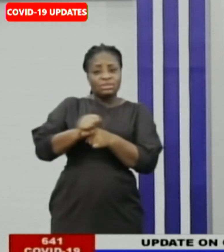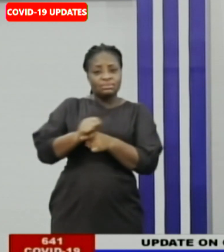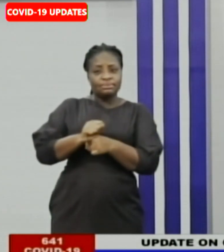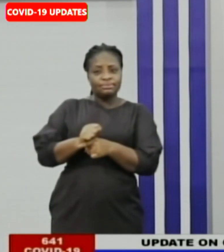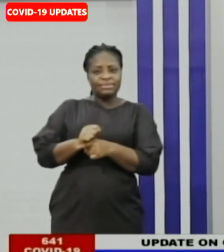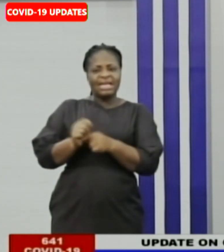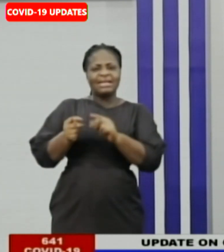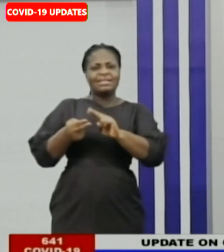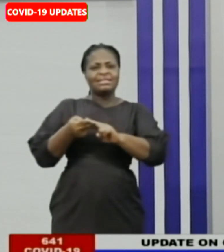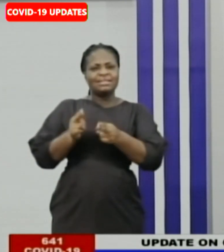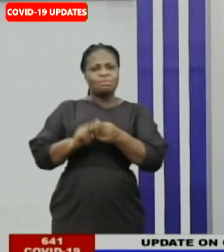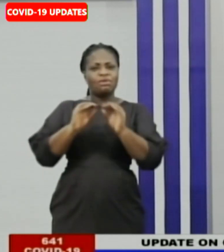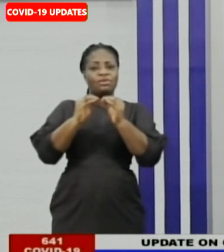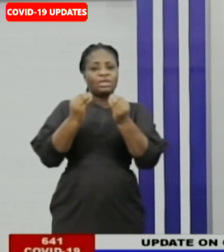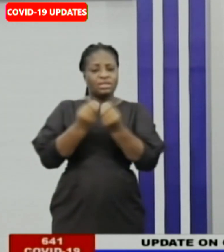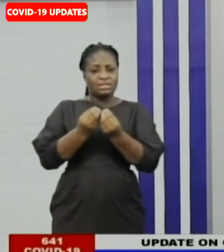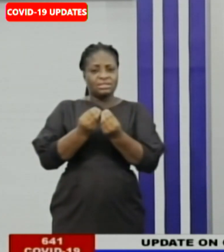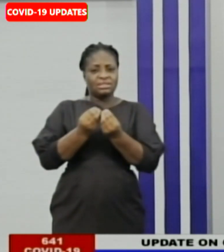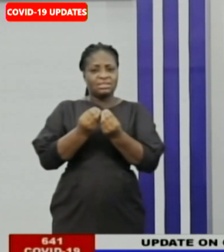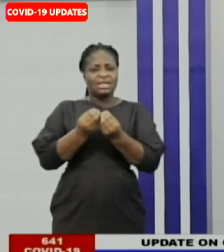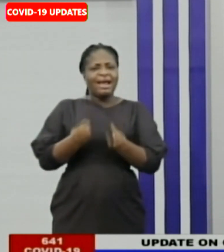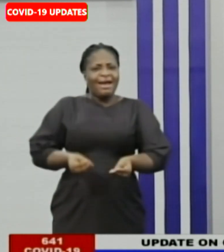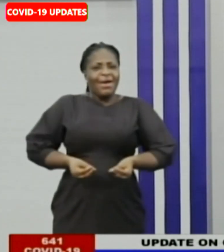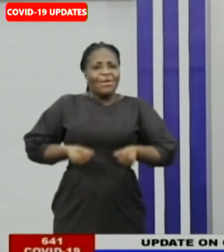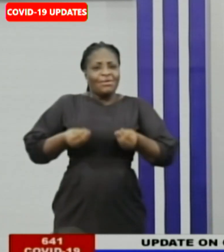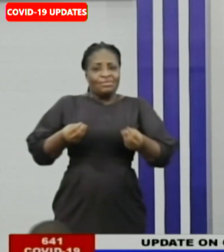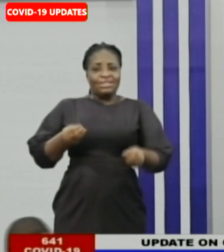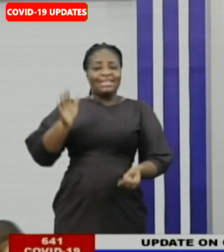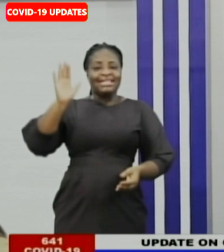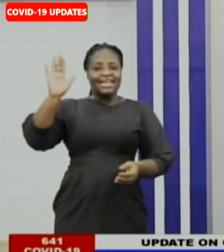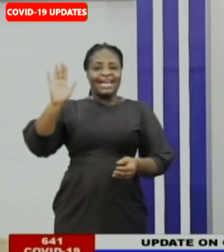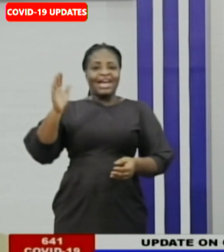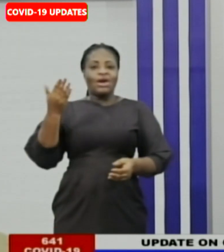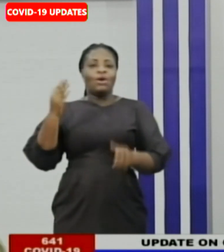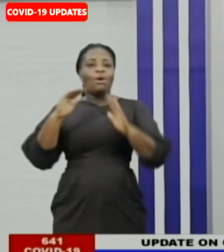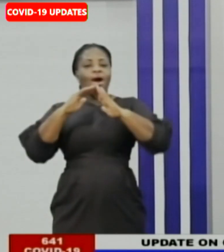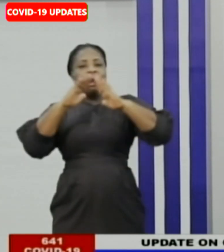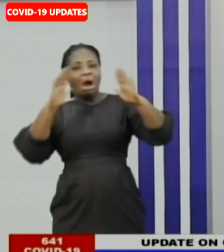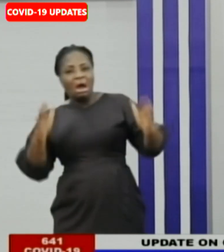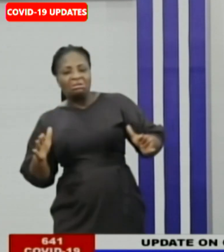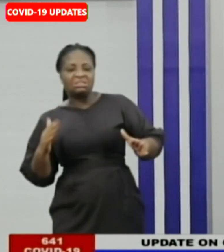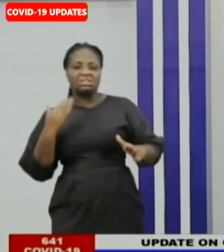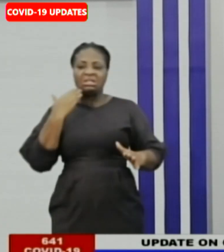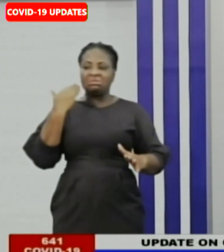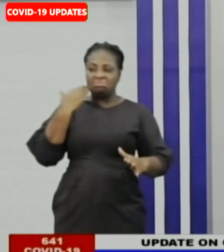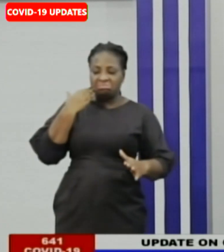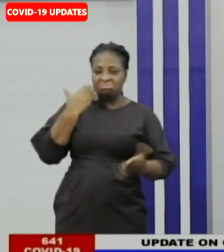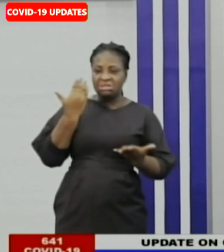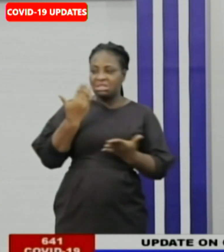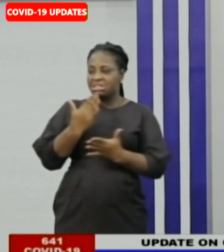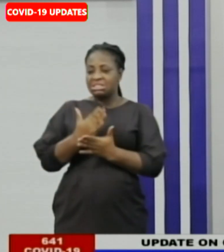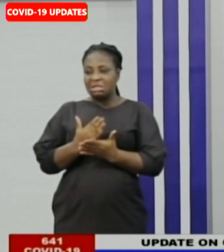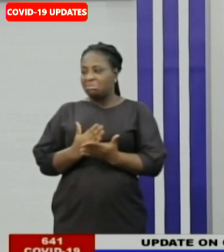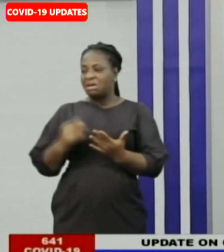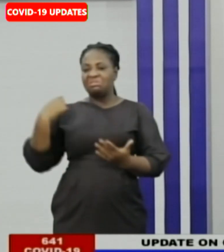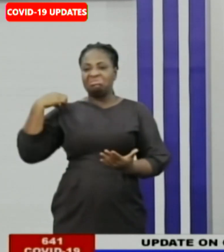a number of organizations and individuals are offering their facilities, some of which have unfortunately been rejected